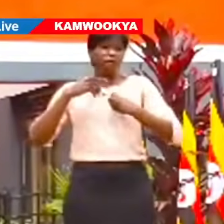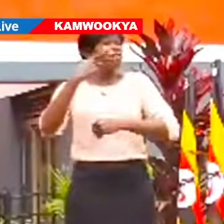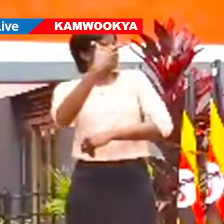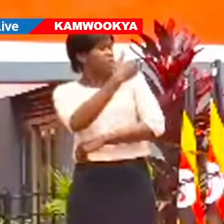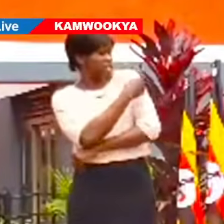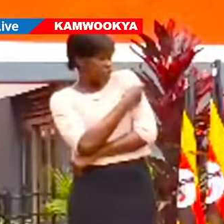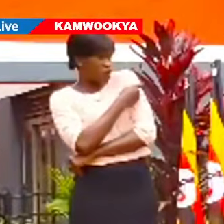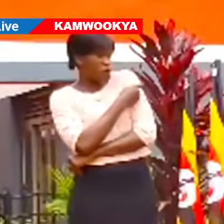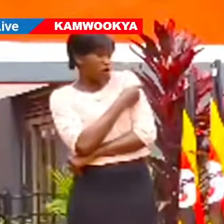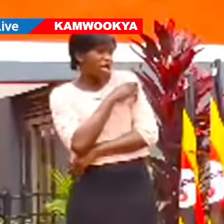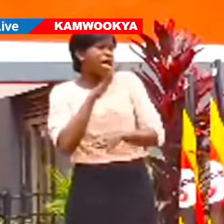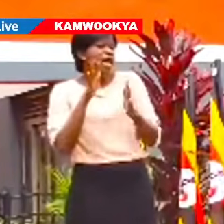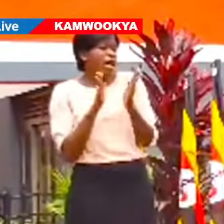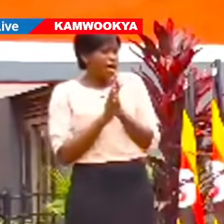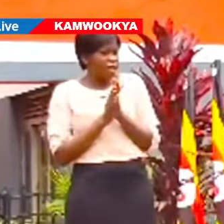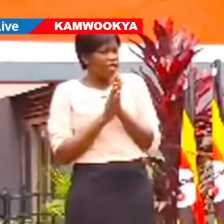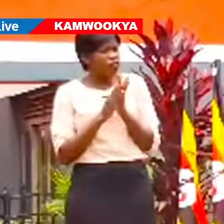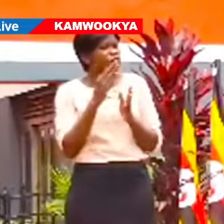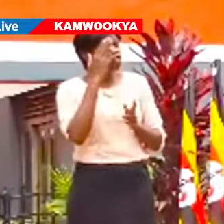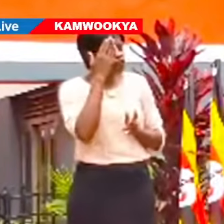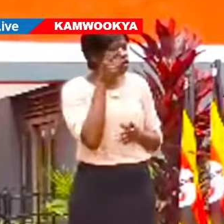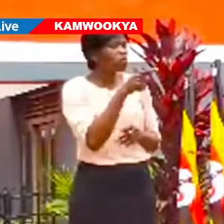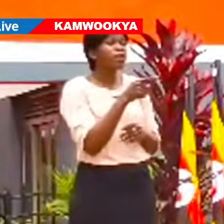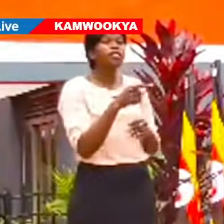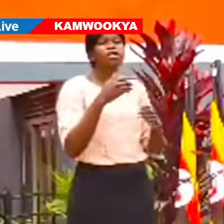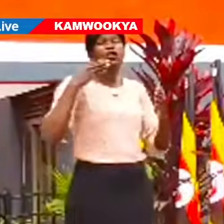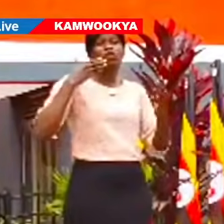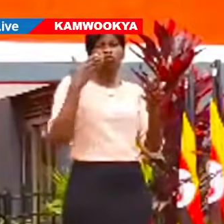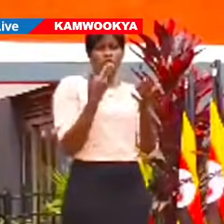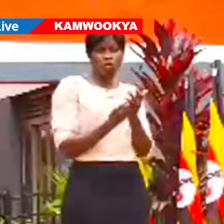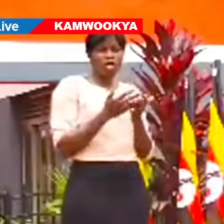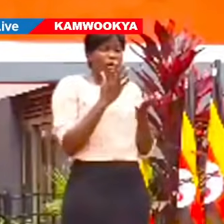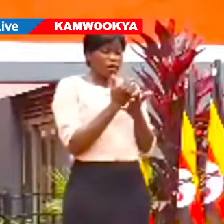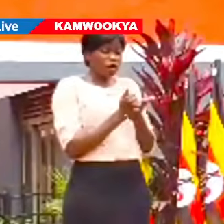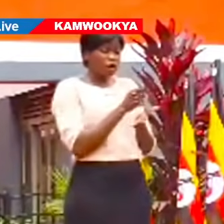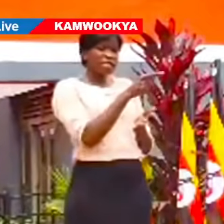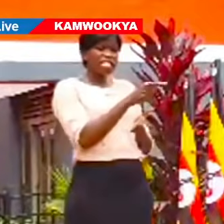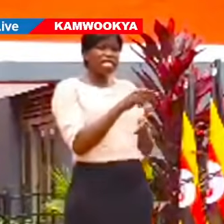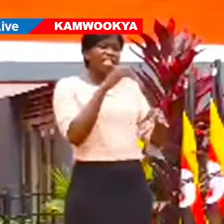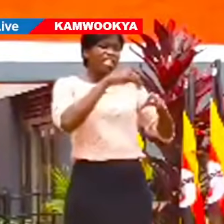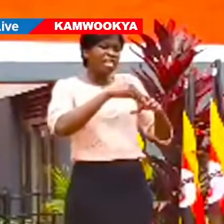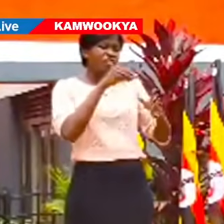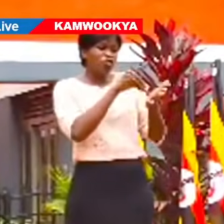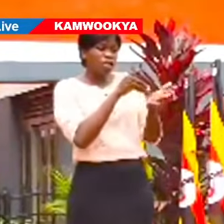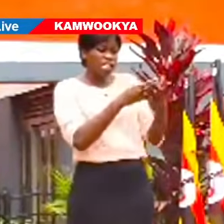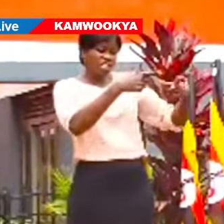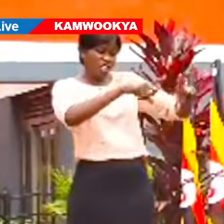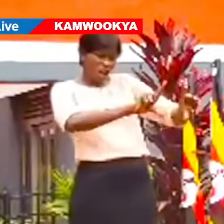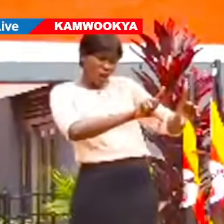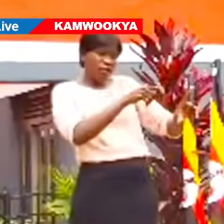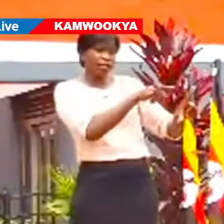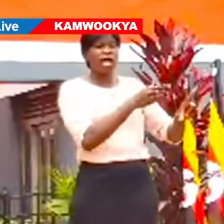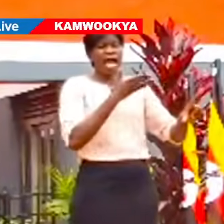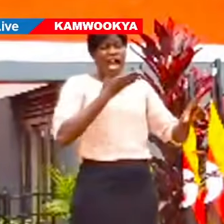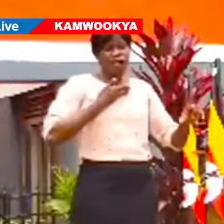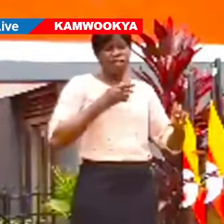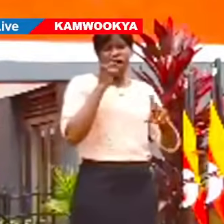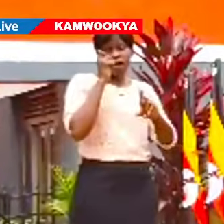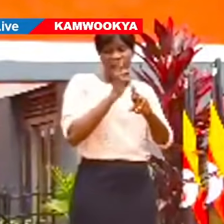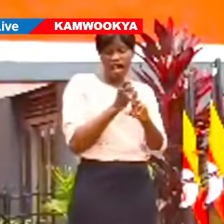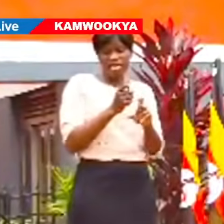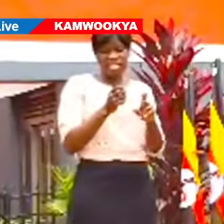tukkiririza mu kugema kubanga mu lusawo tonna gye tuyita herd immunity nti buli lwogema